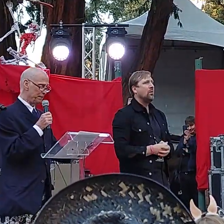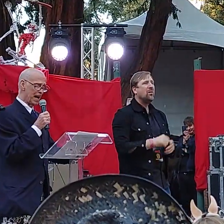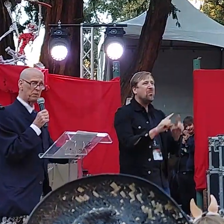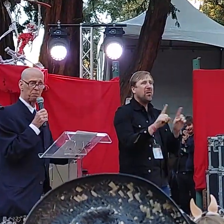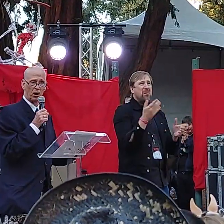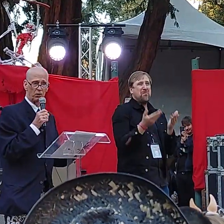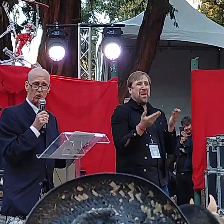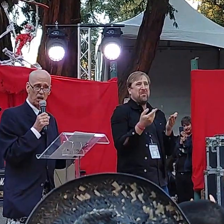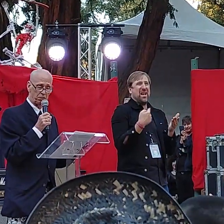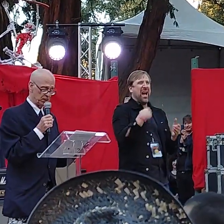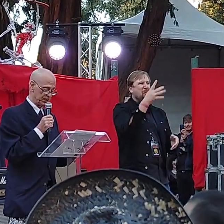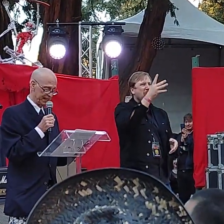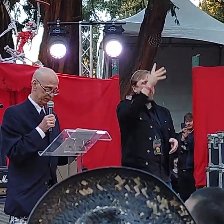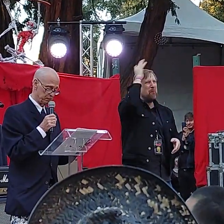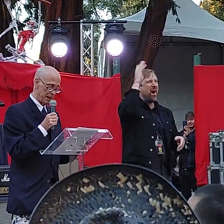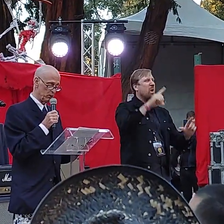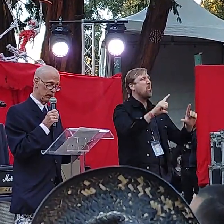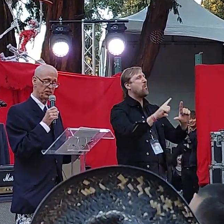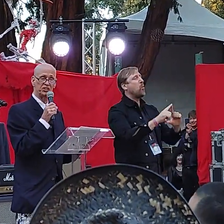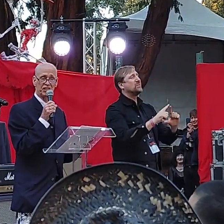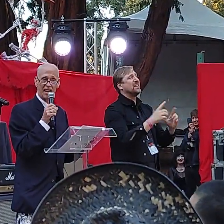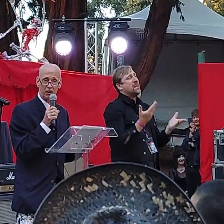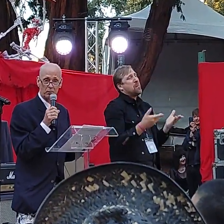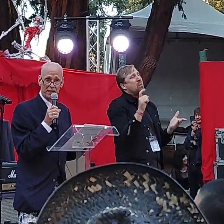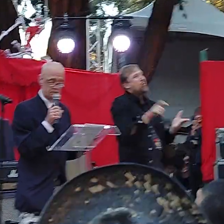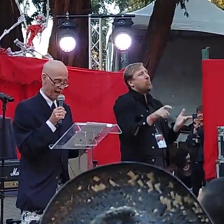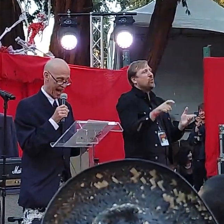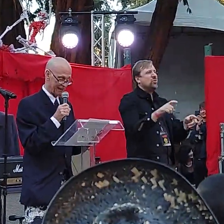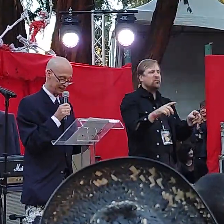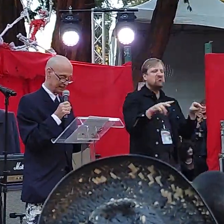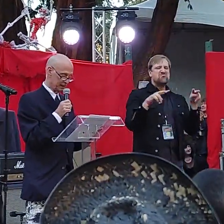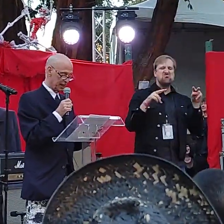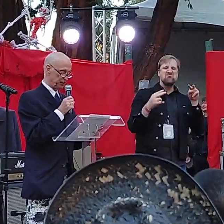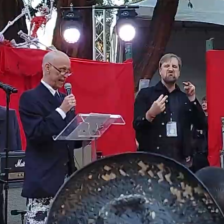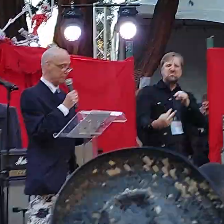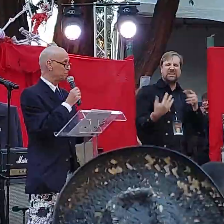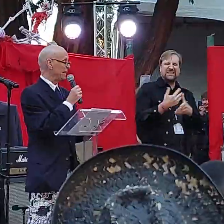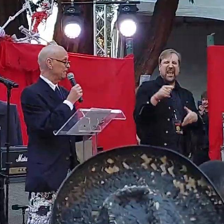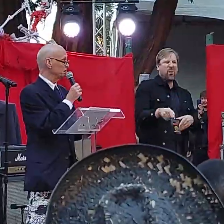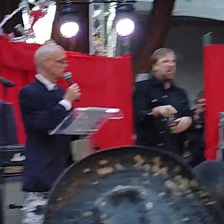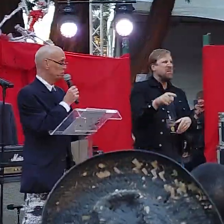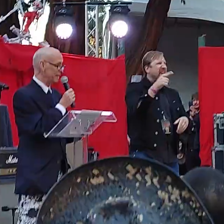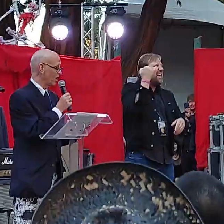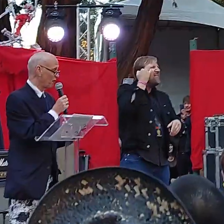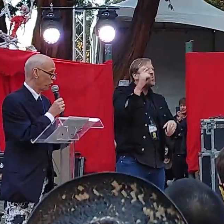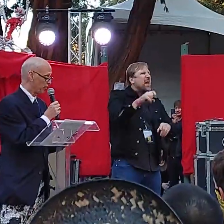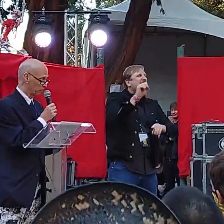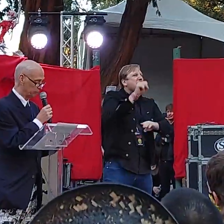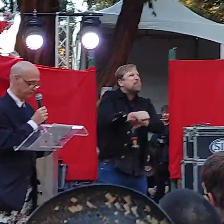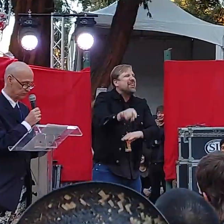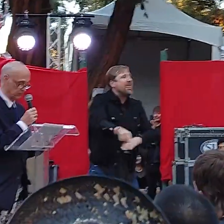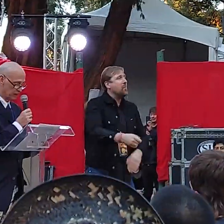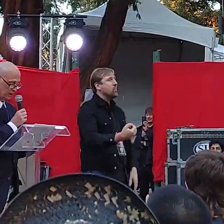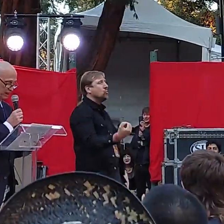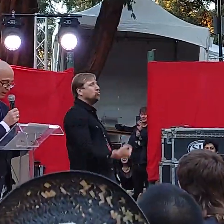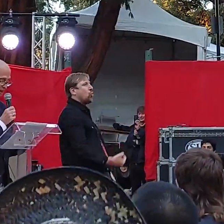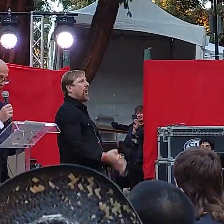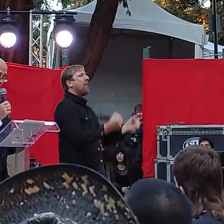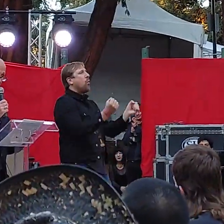But maybe I'm a punk rock pussy. Maybe we should scare him right back. If you can't beat him, beat off with him.